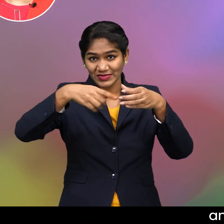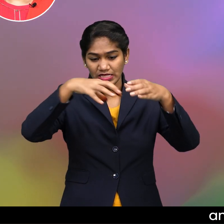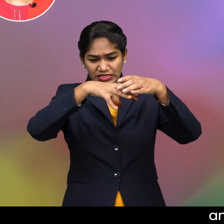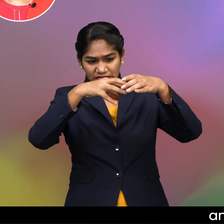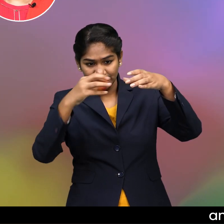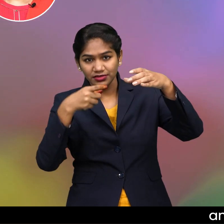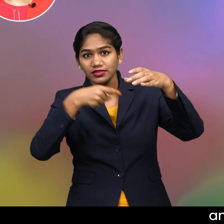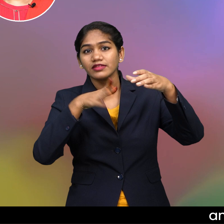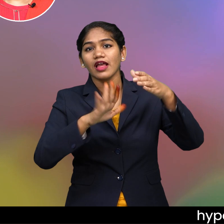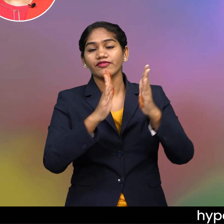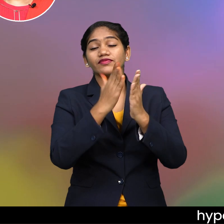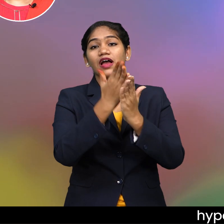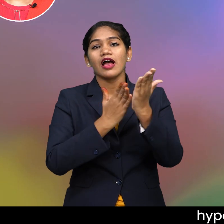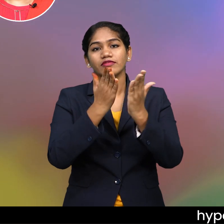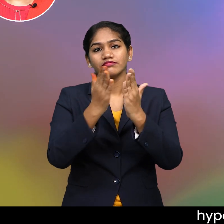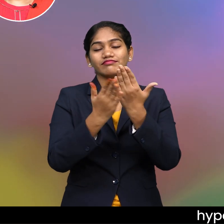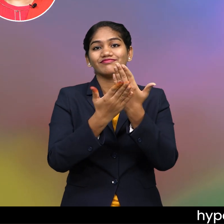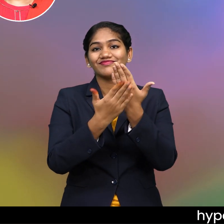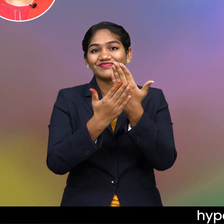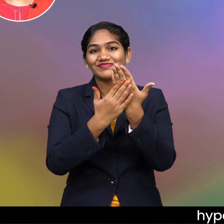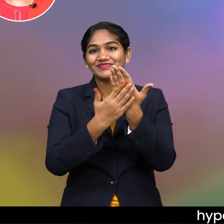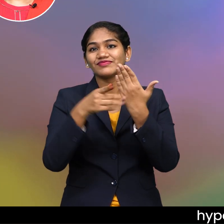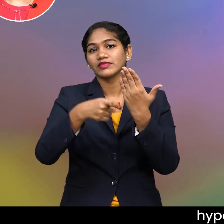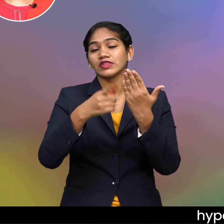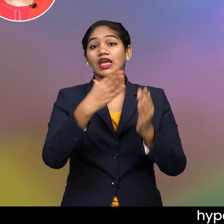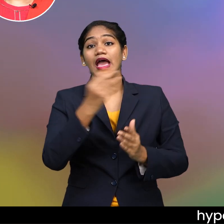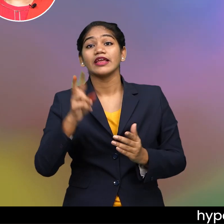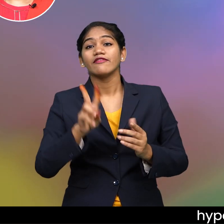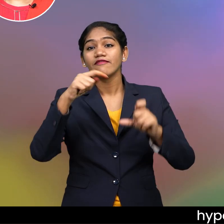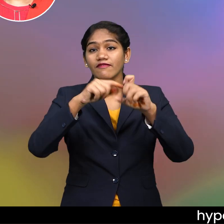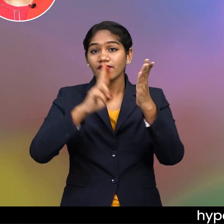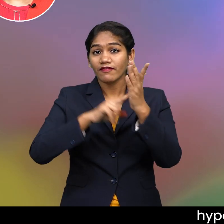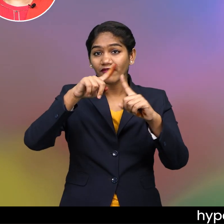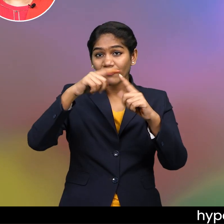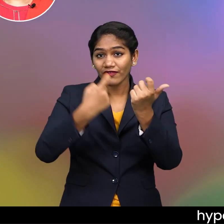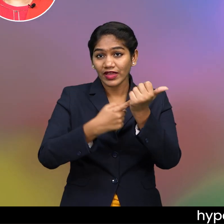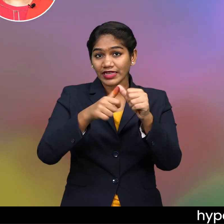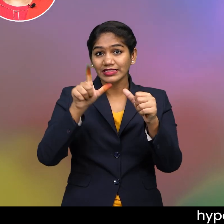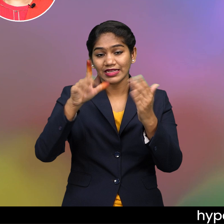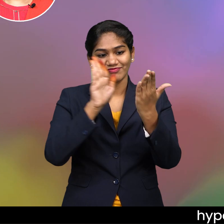and ventral hypothalamus.